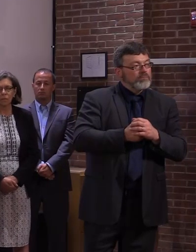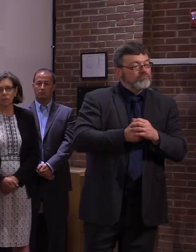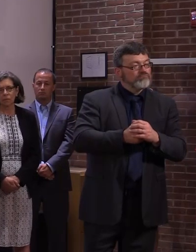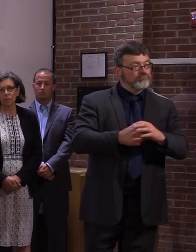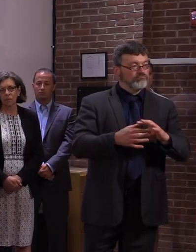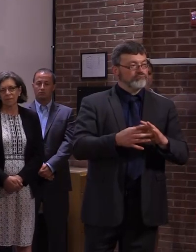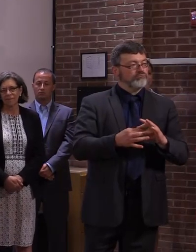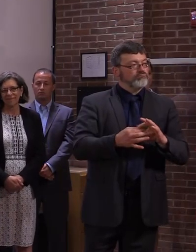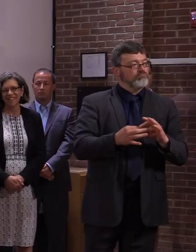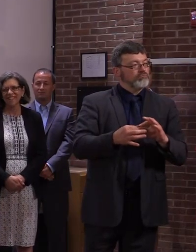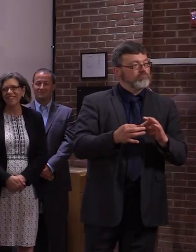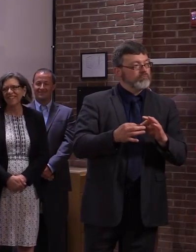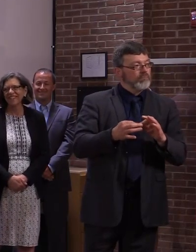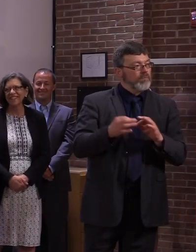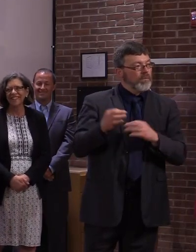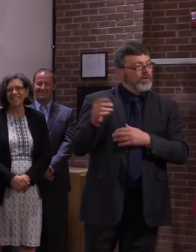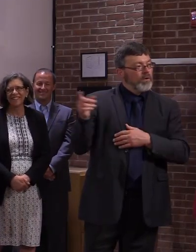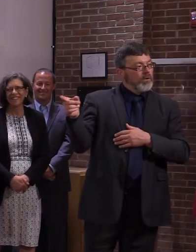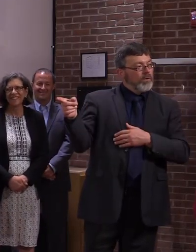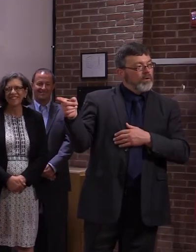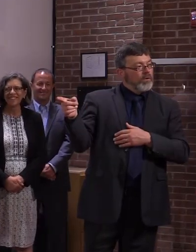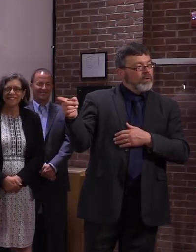cracked open any champagne bottles?